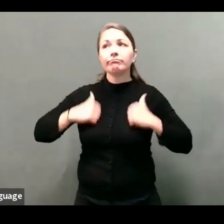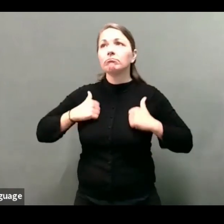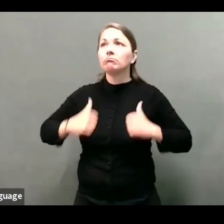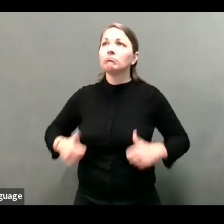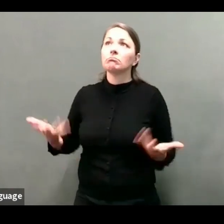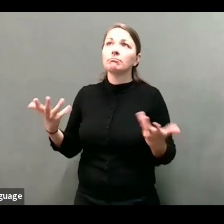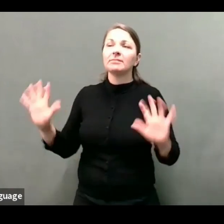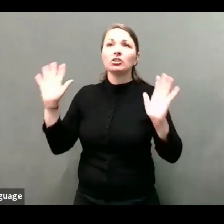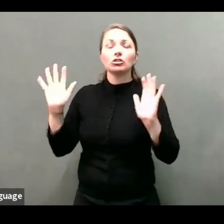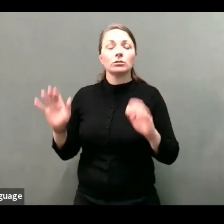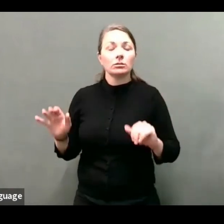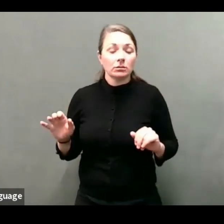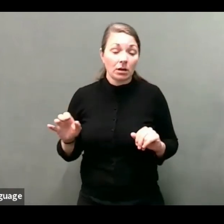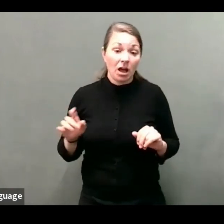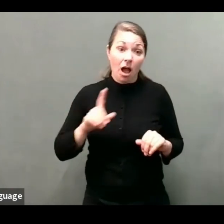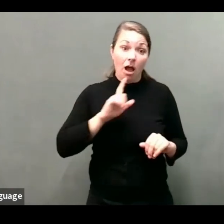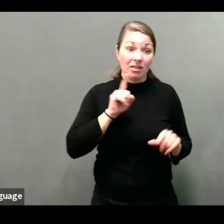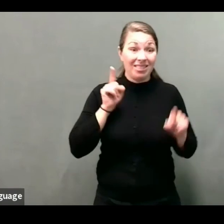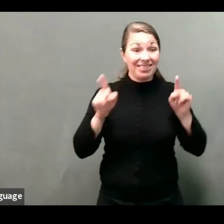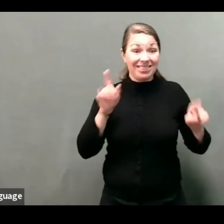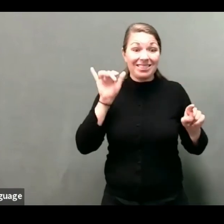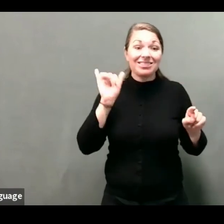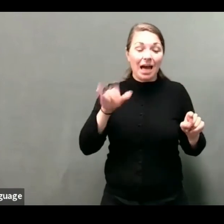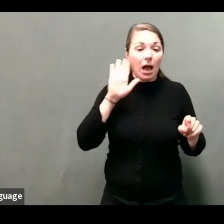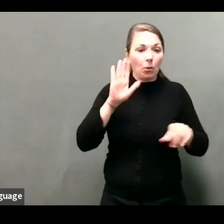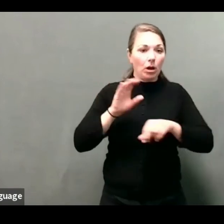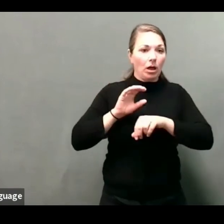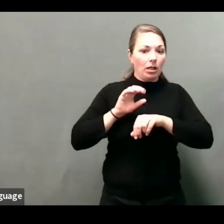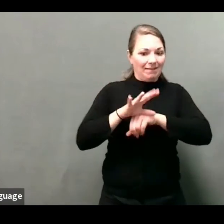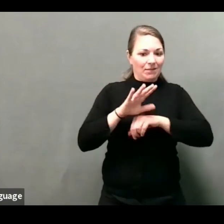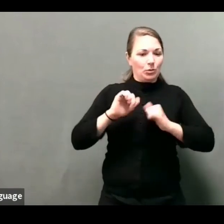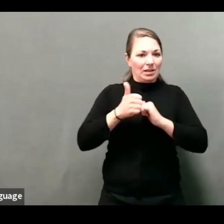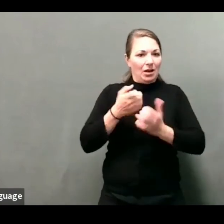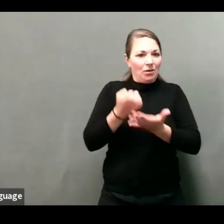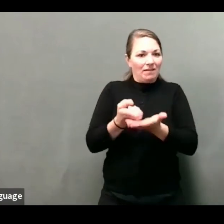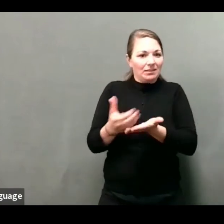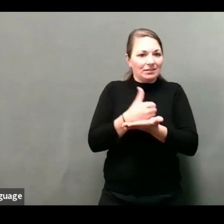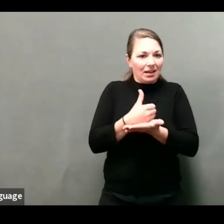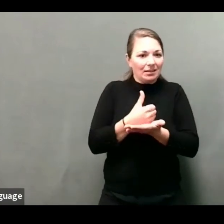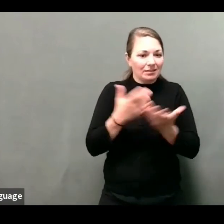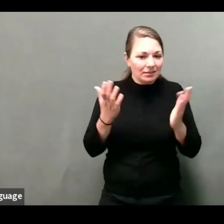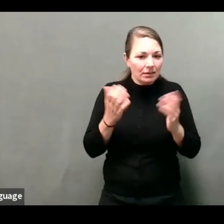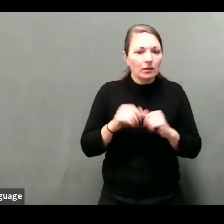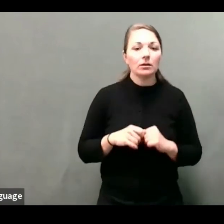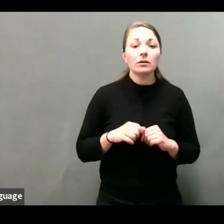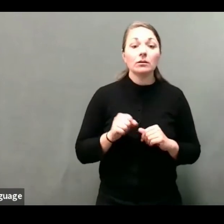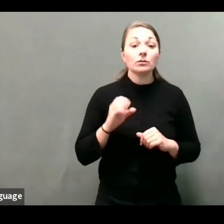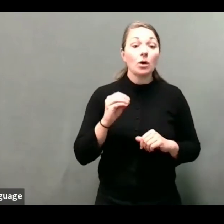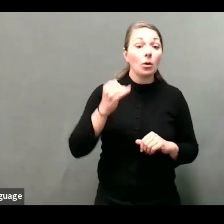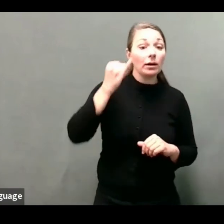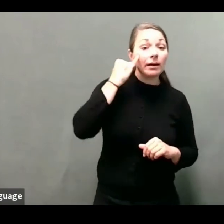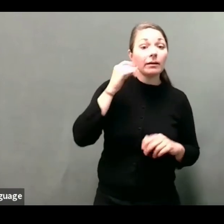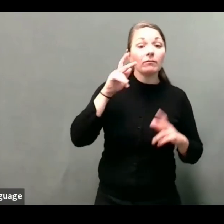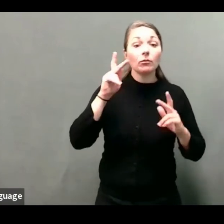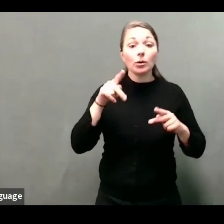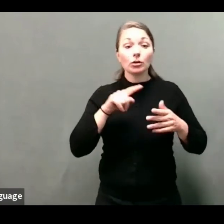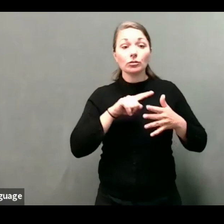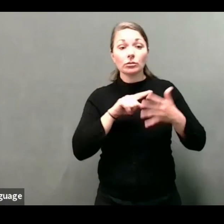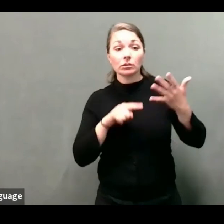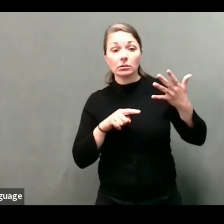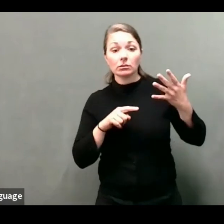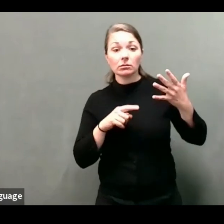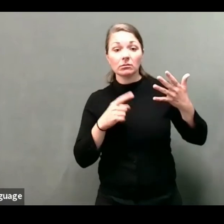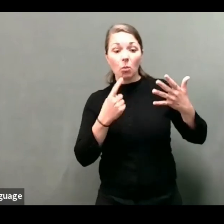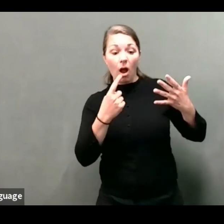affects any possible evidence on the body. And so even if the patient has done one or two or all of